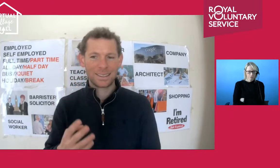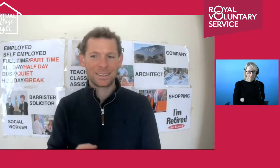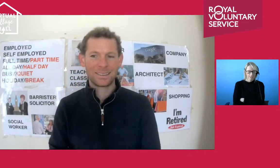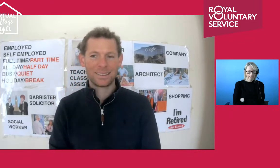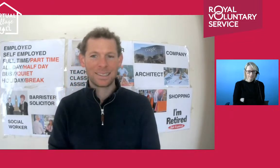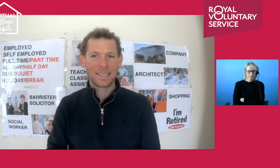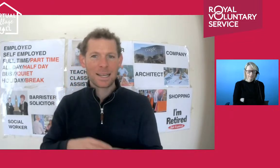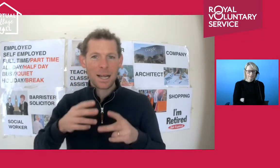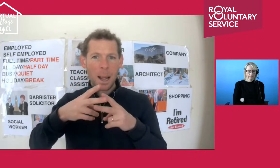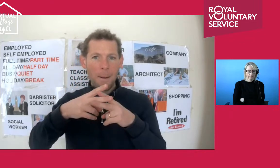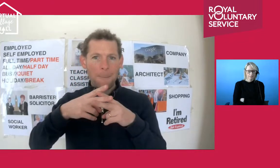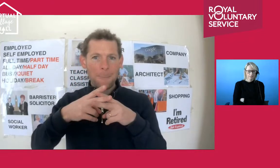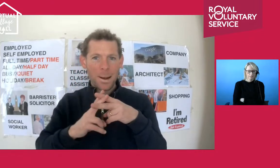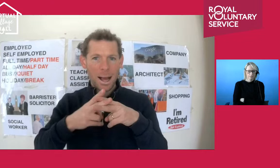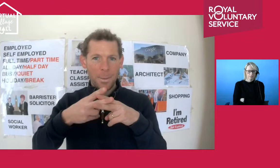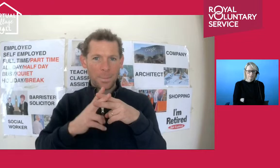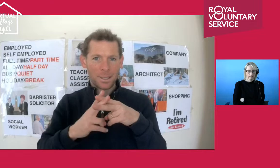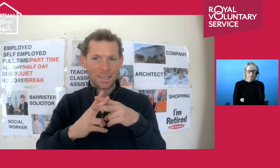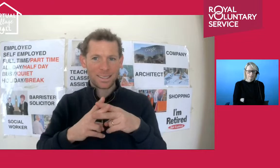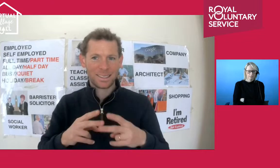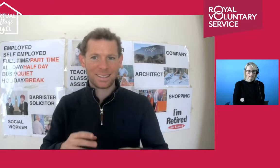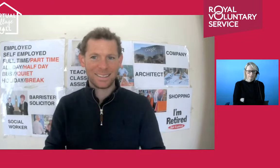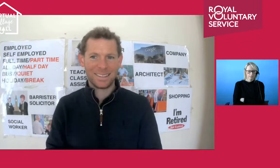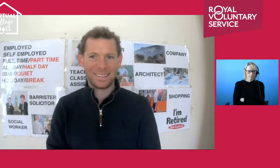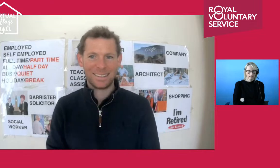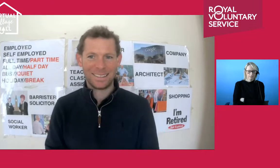Number 13.